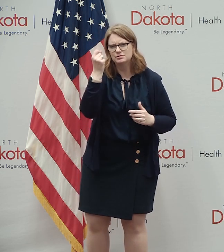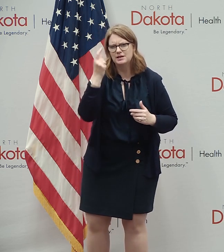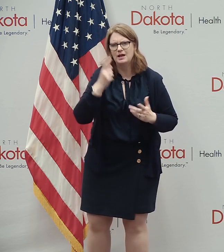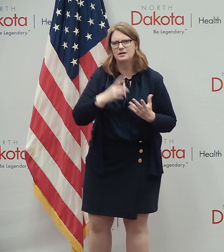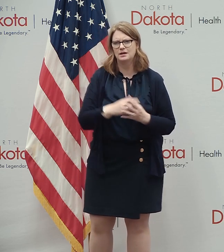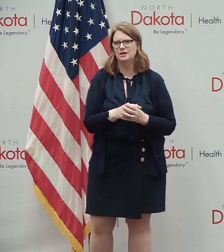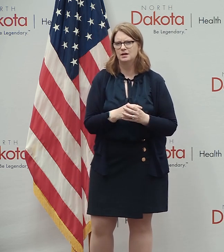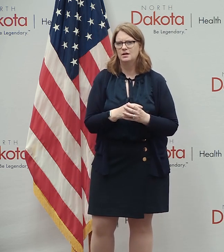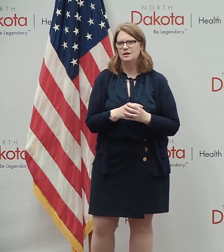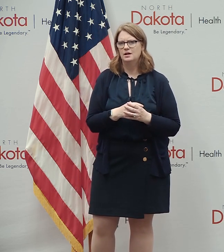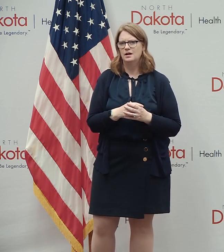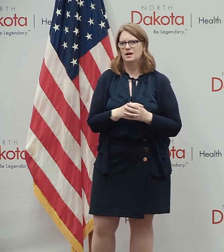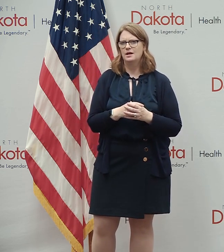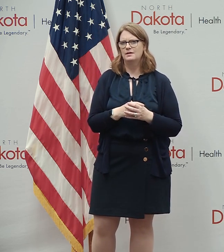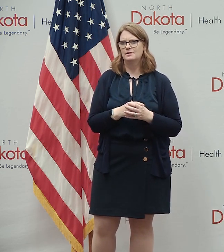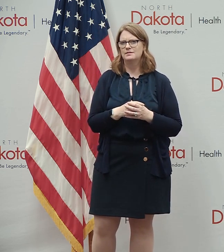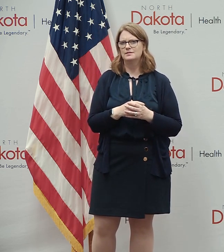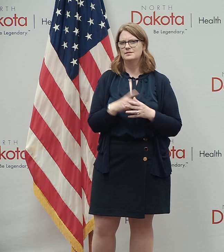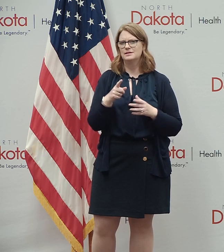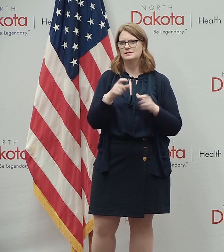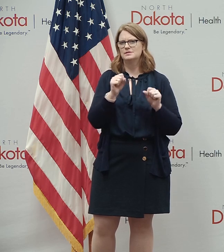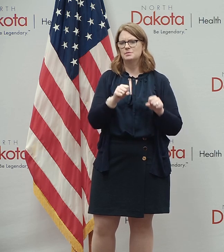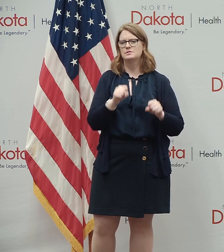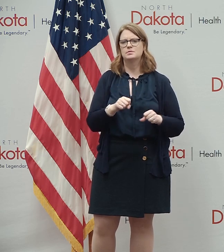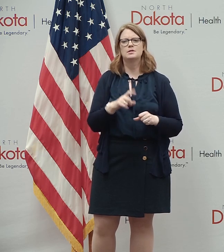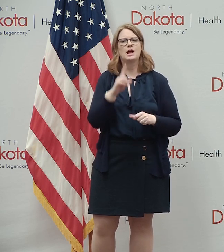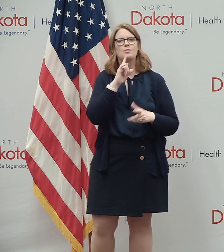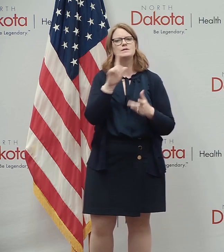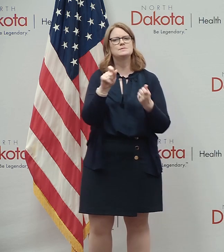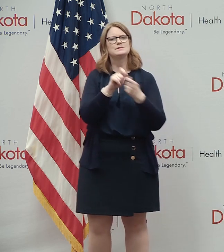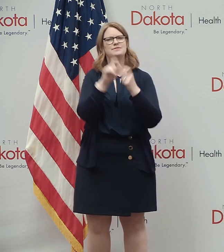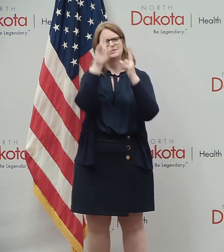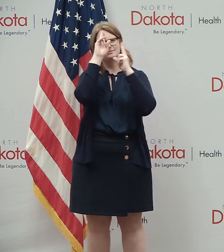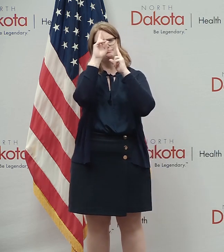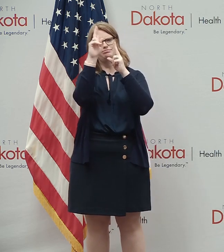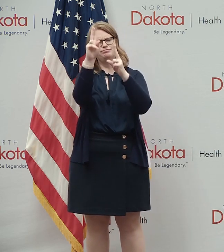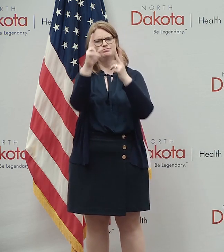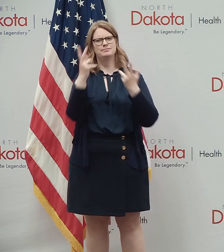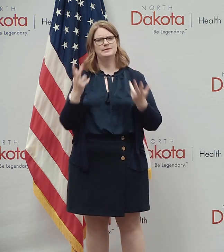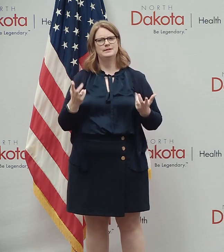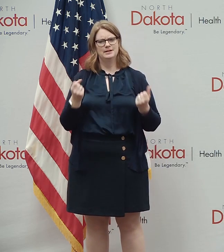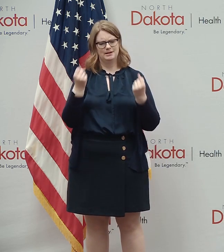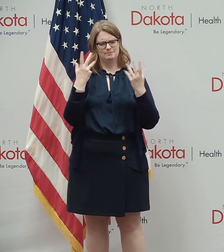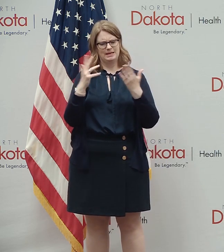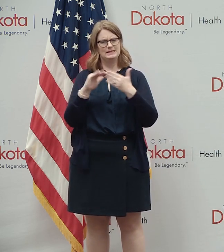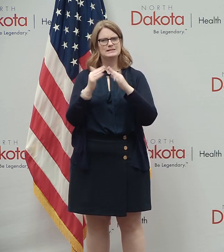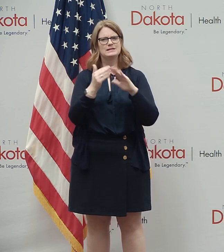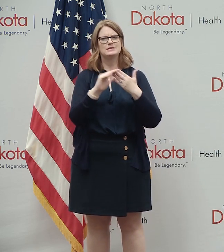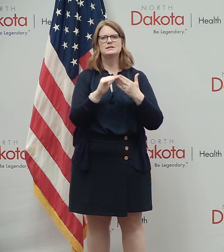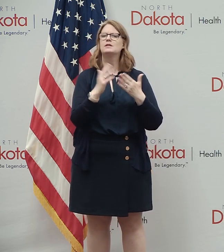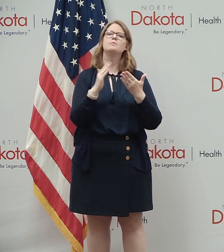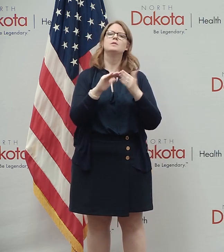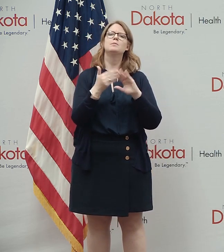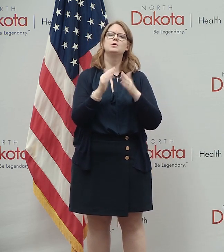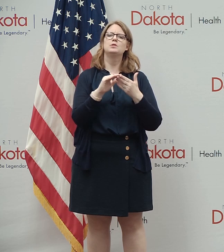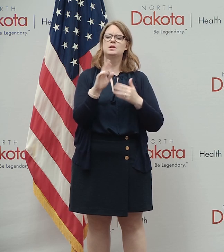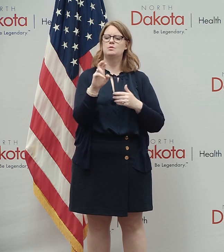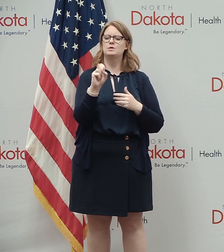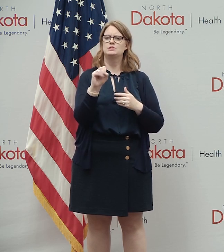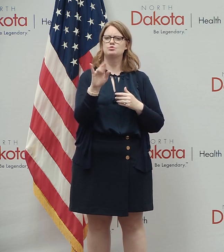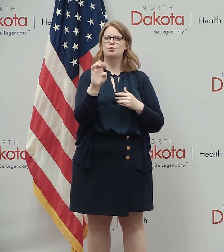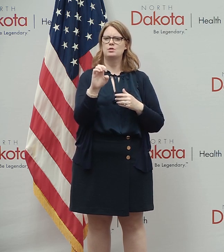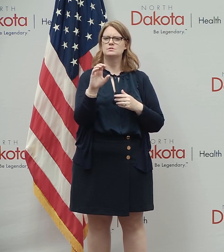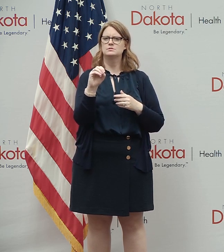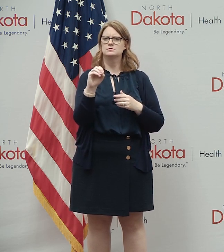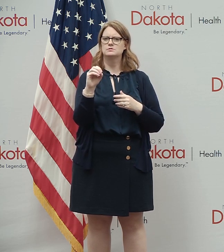and have made this possible. I want to give a specific shout out to in many of our cities, there's community resource officers that work as part of